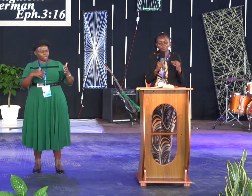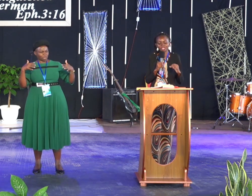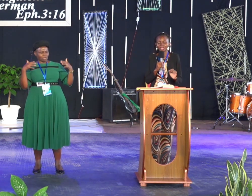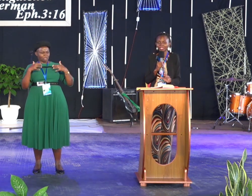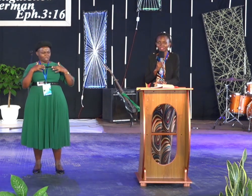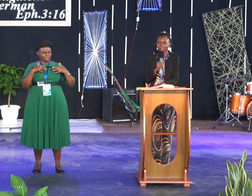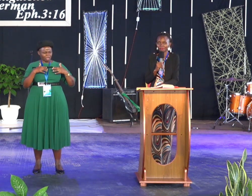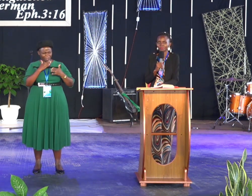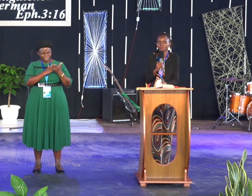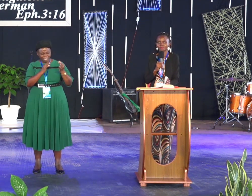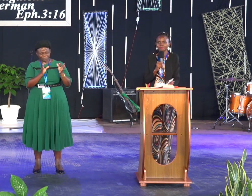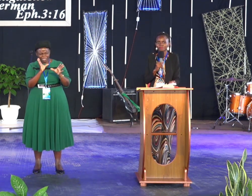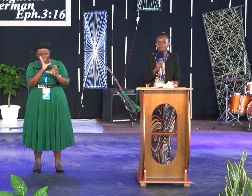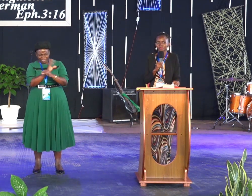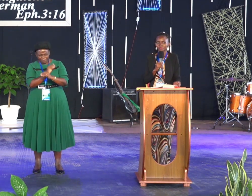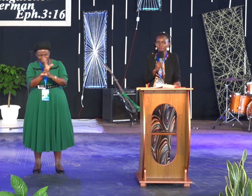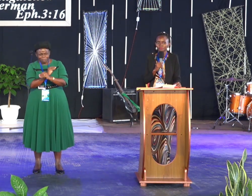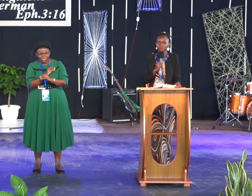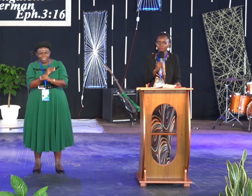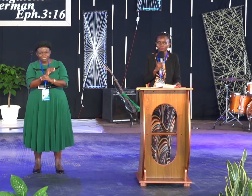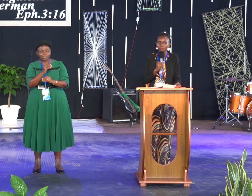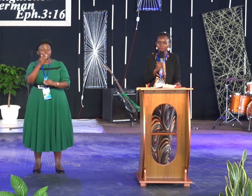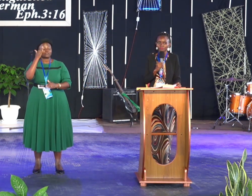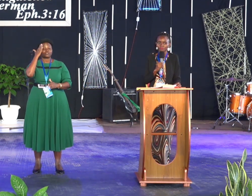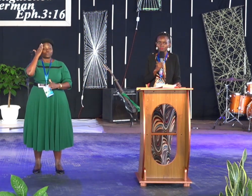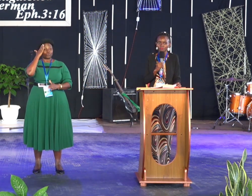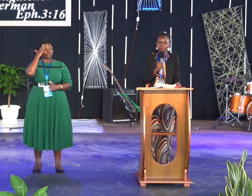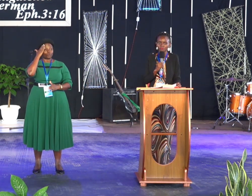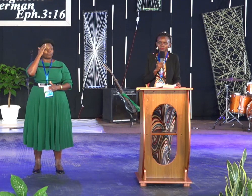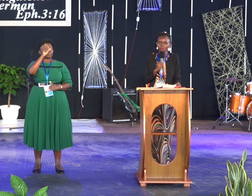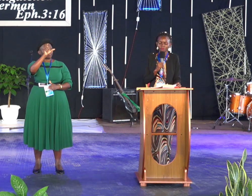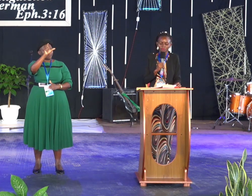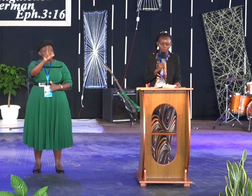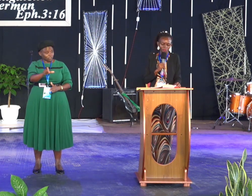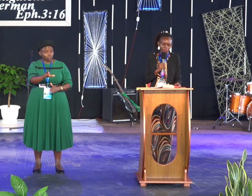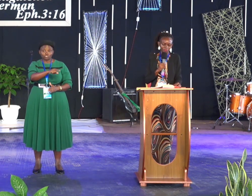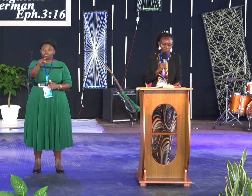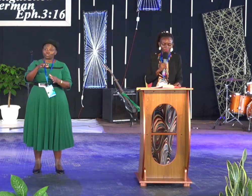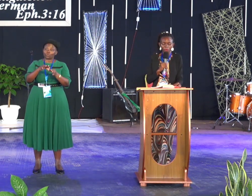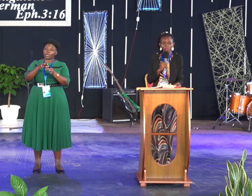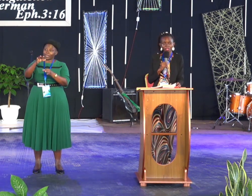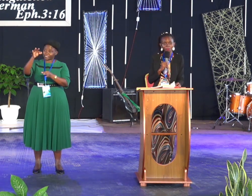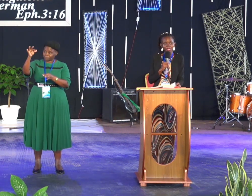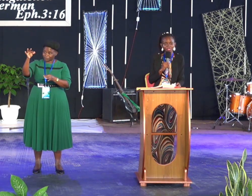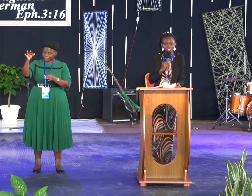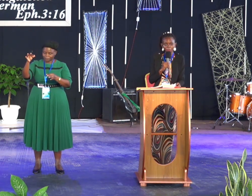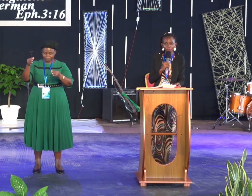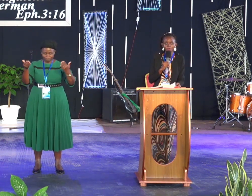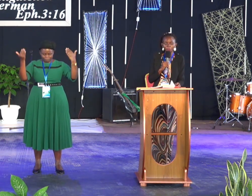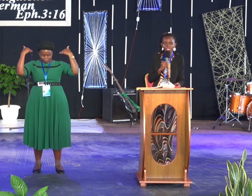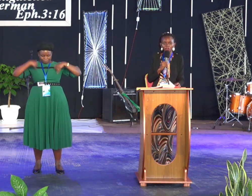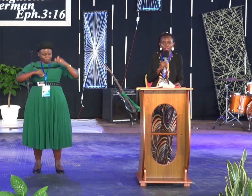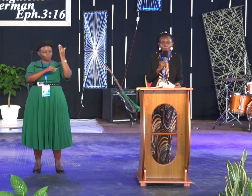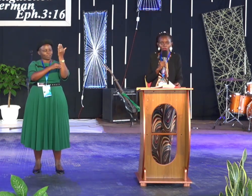there was something lacking in them. Tukimanyi bulungi nnyo nti omuntu mwoyo ayambadde omubiri ayina emmeeme. We know that man is a